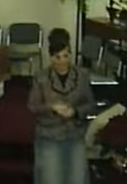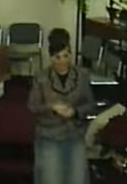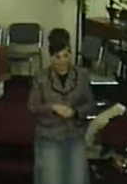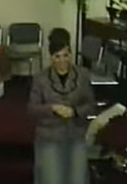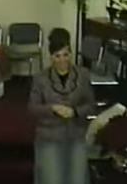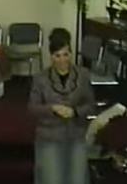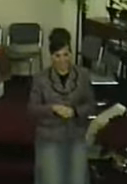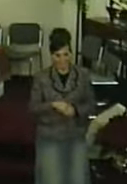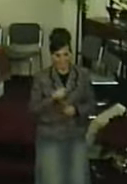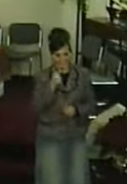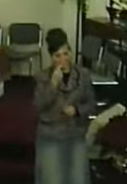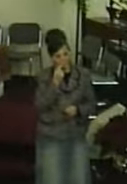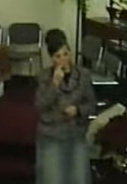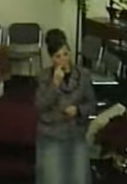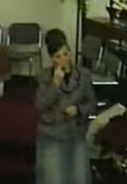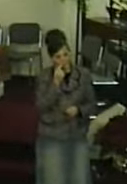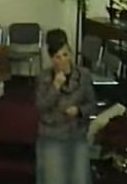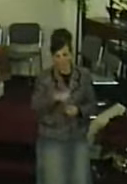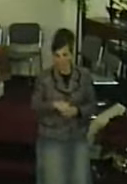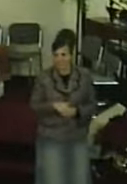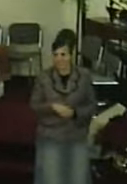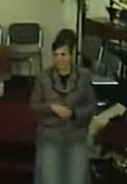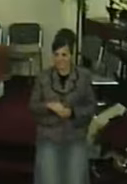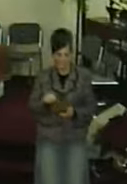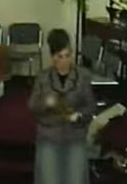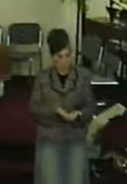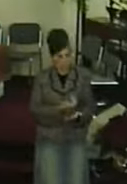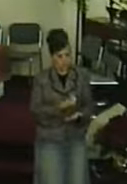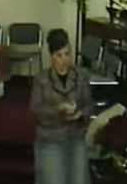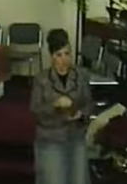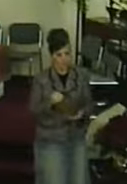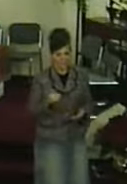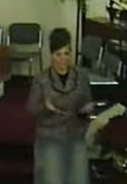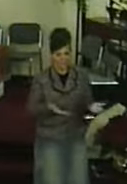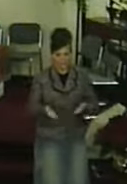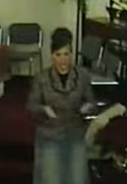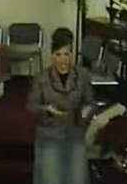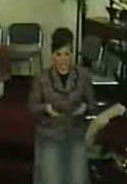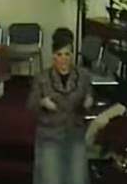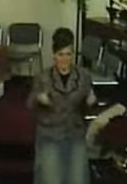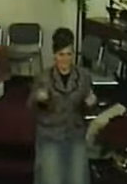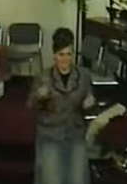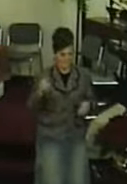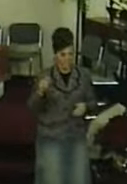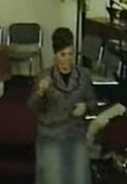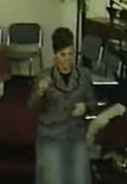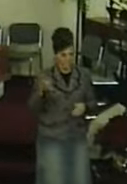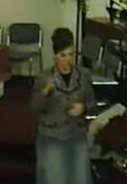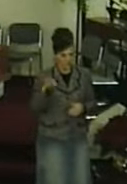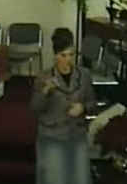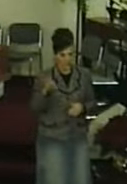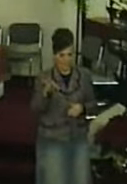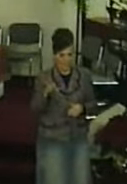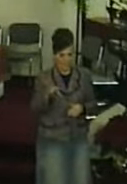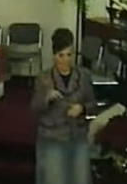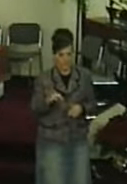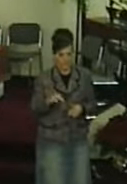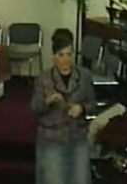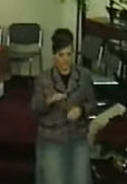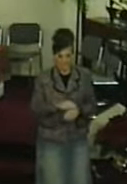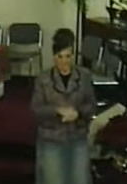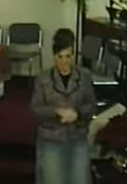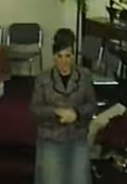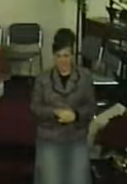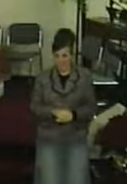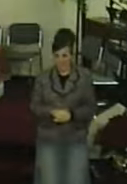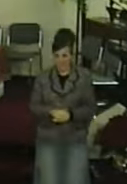bring something for them to do. Youth service this Friday night at 7 p.m. Also, December 14th, youth Christmas party